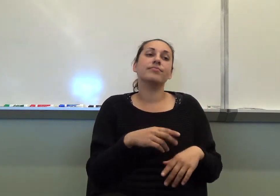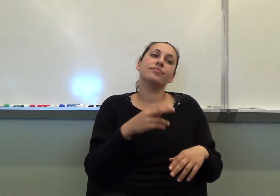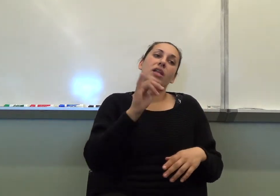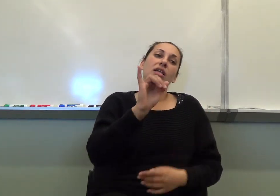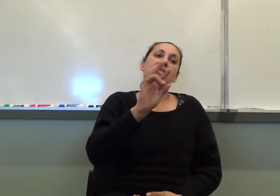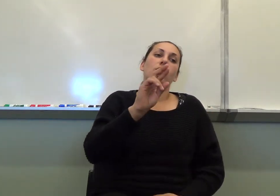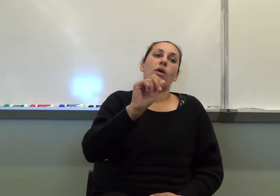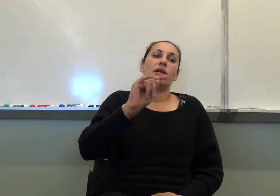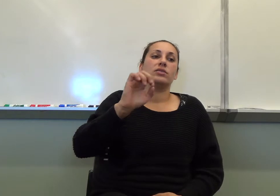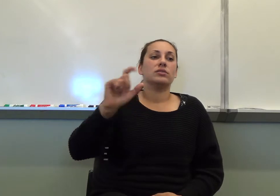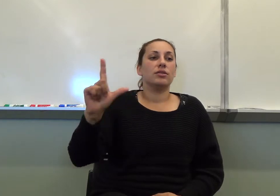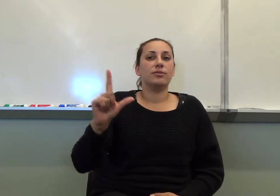irrational.